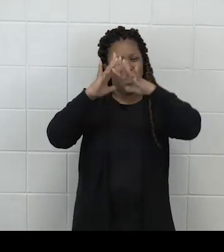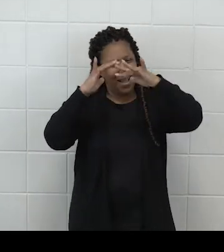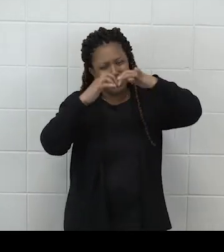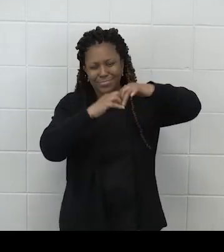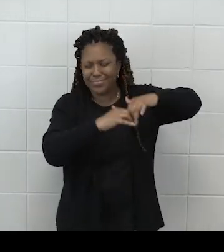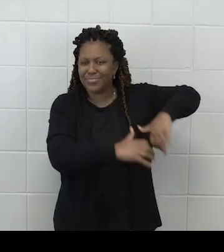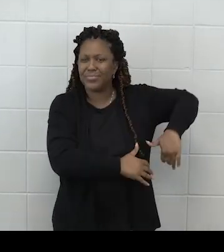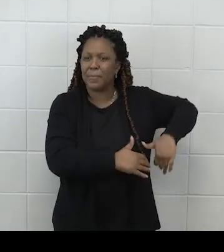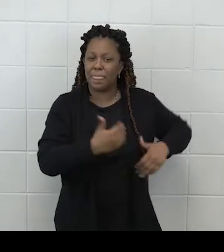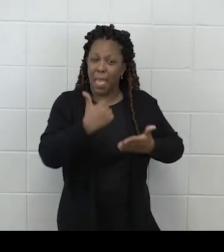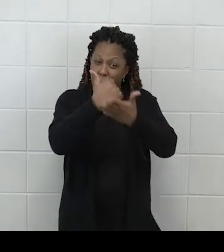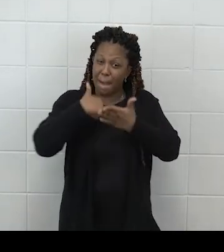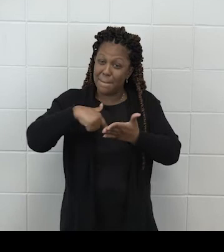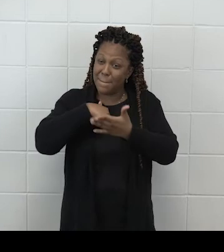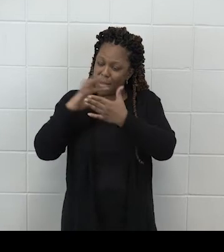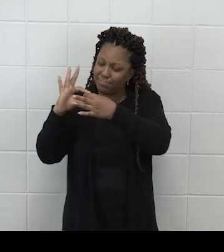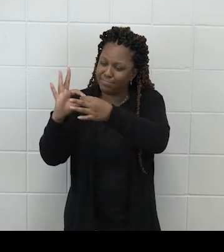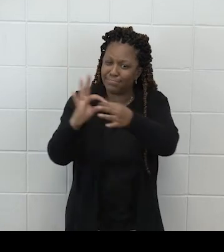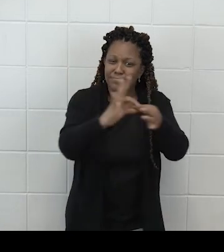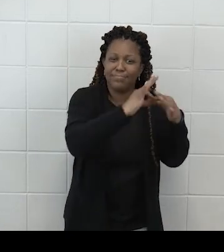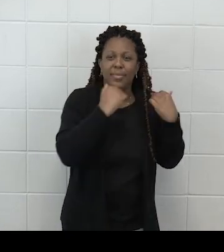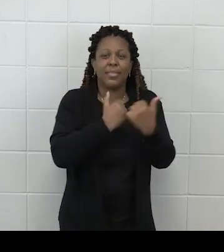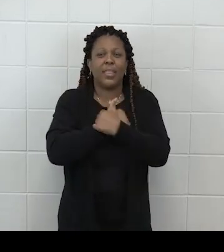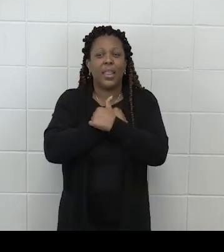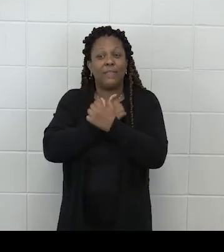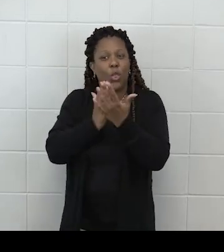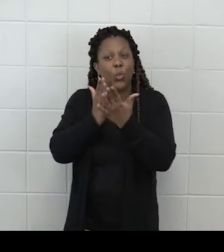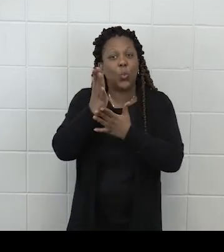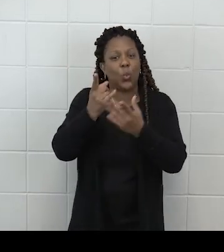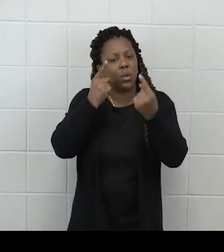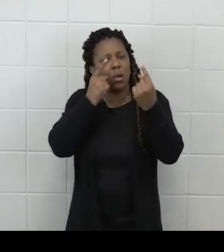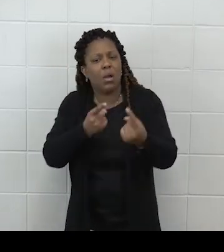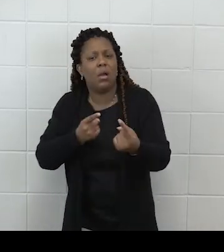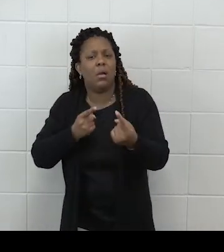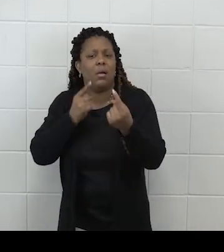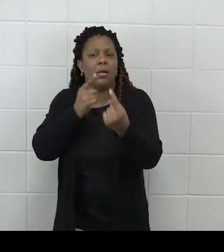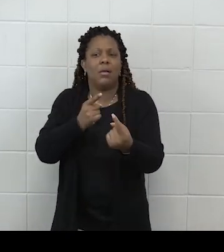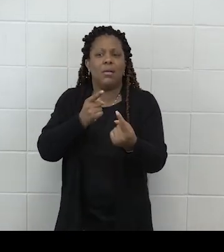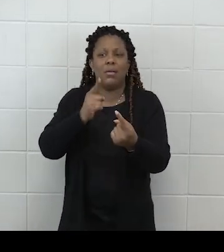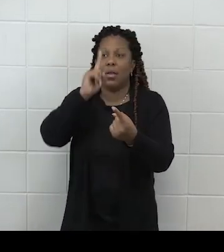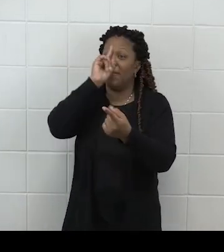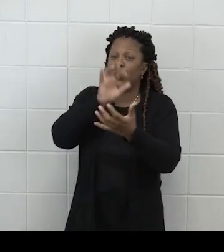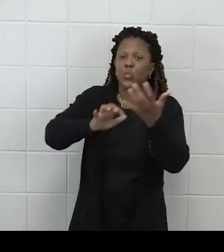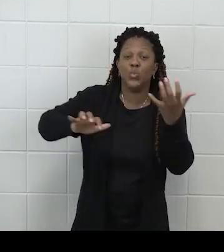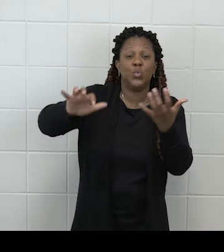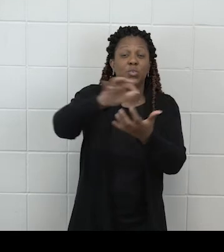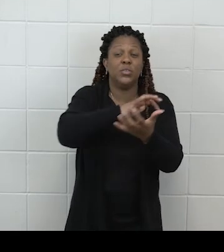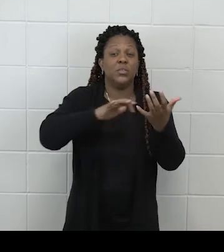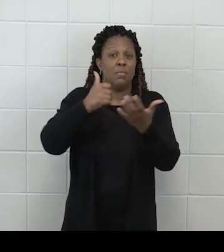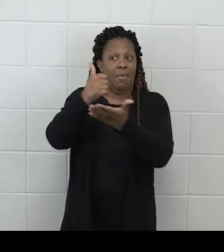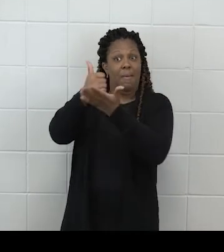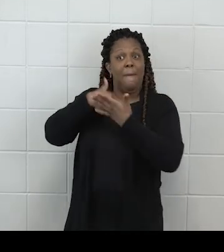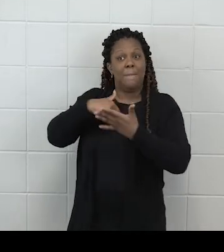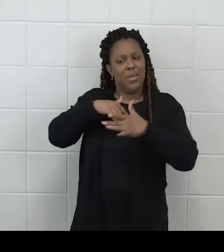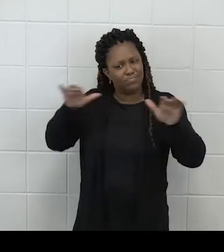us. Unite us in bonds of love, and through our struggle and confusion, work to accomplish your